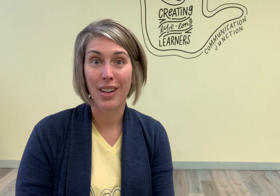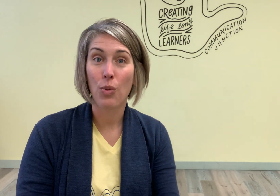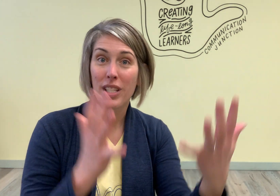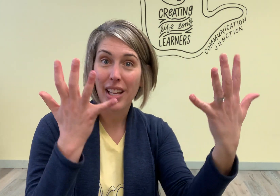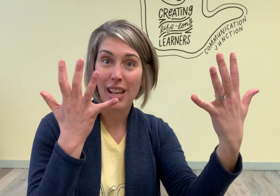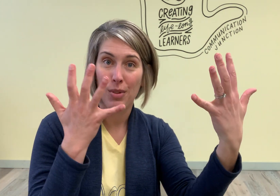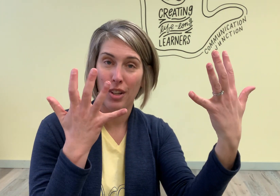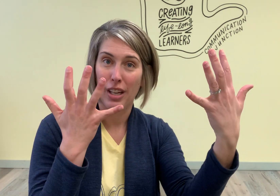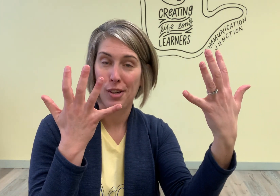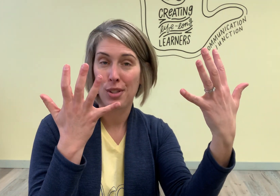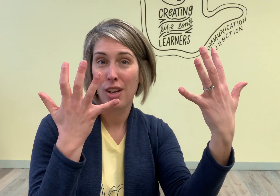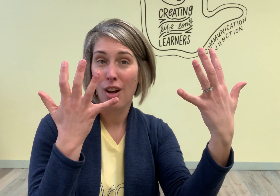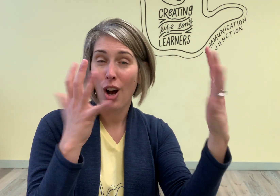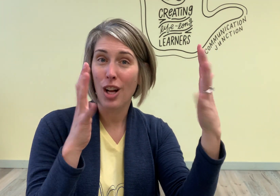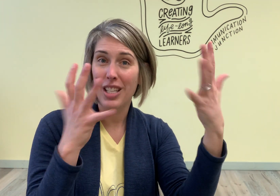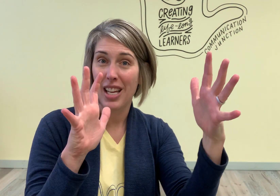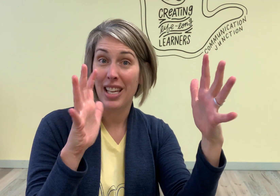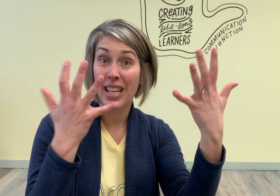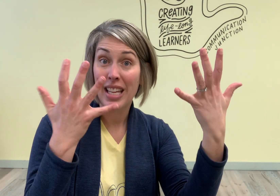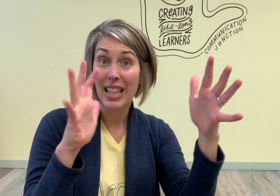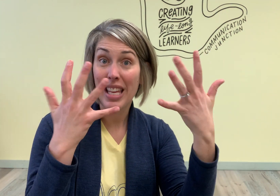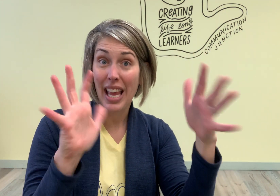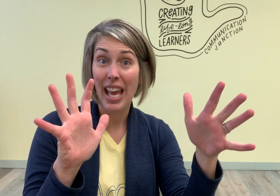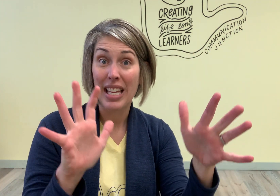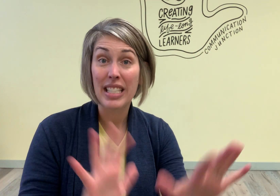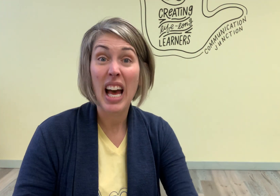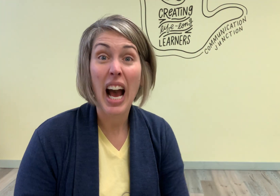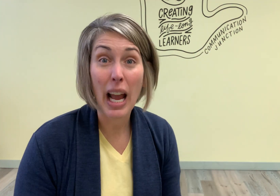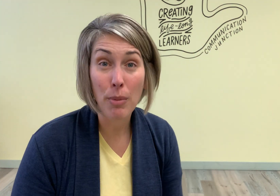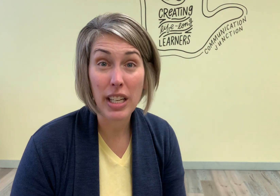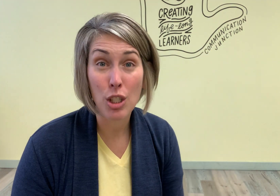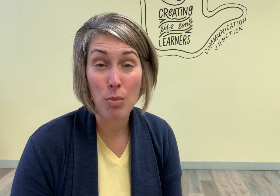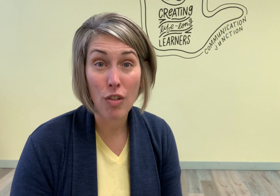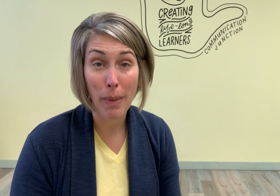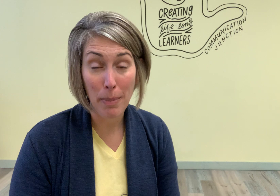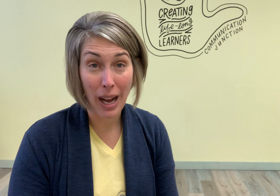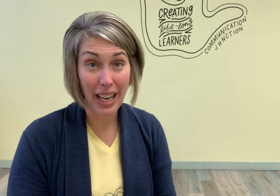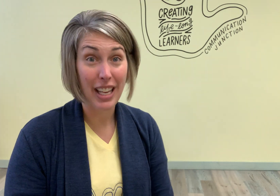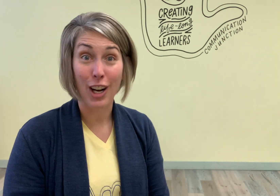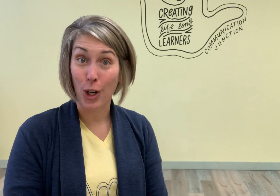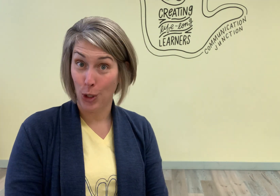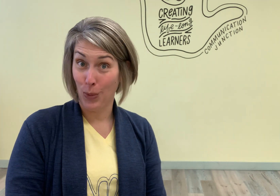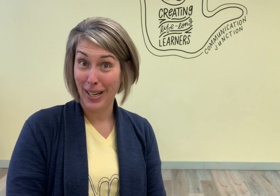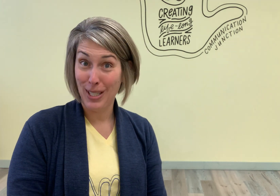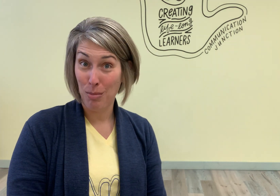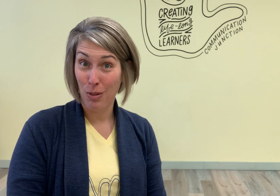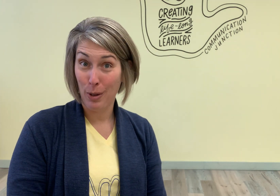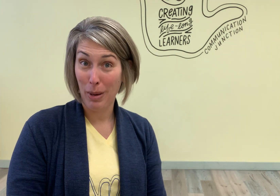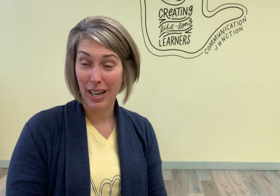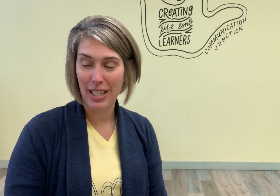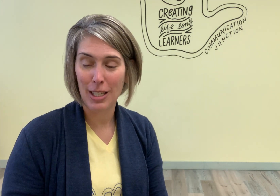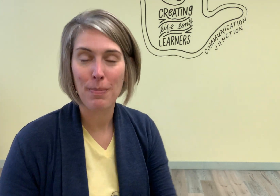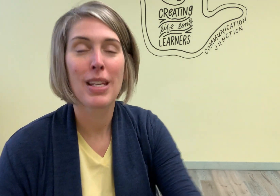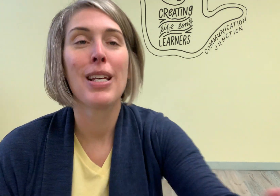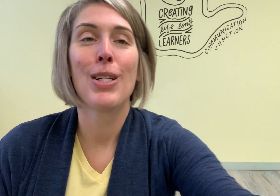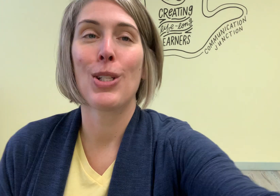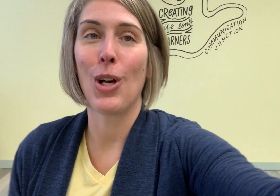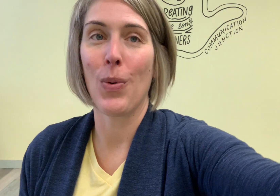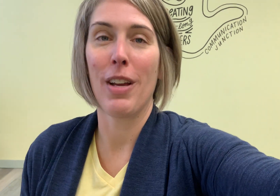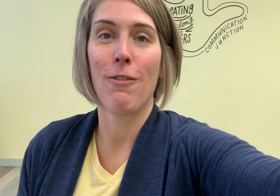we sign that with our kiddos. All done, the end. I'm ready to move my body. Are you ready to move your bodies? So if